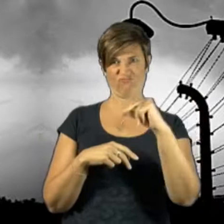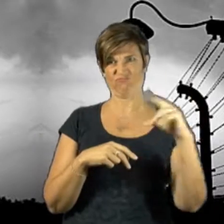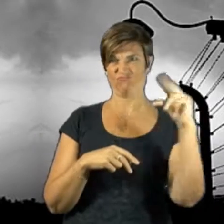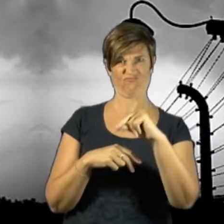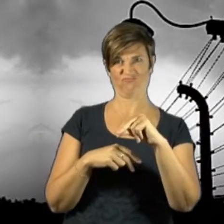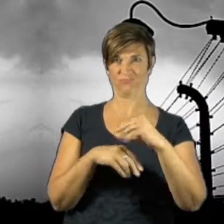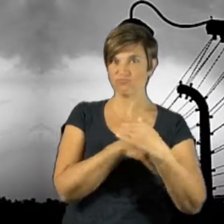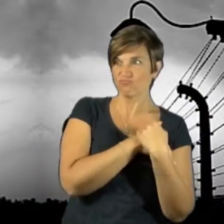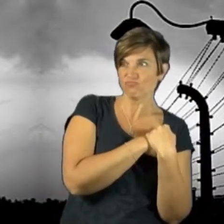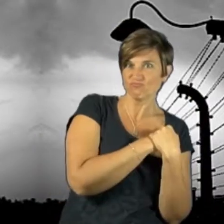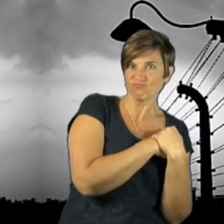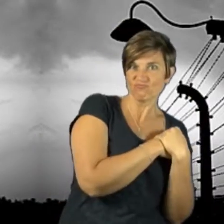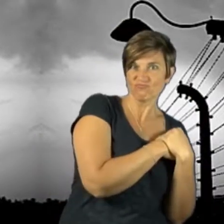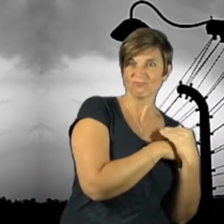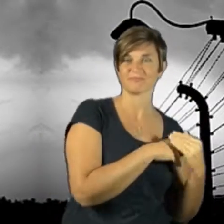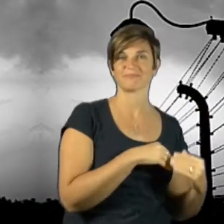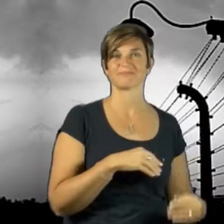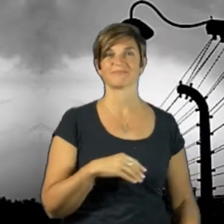But no one was allowed to see what she had written.